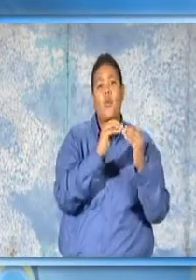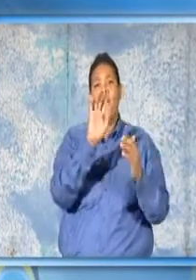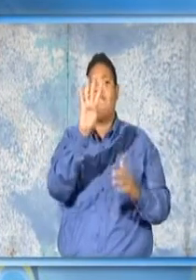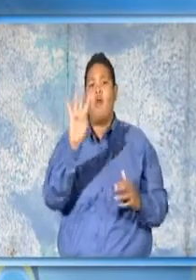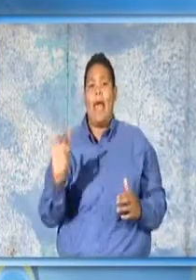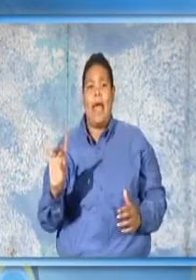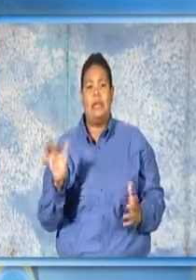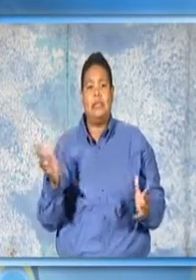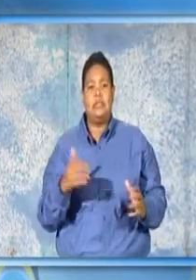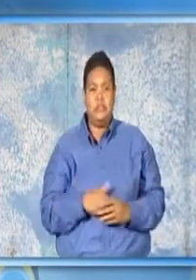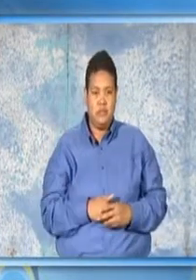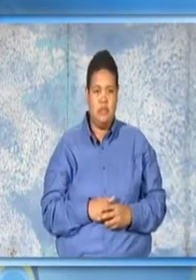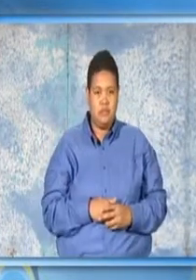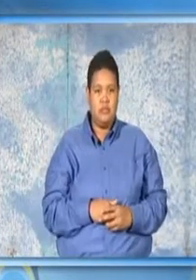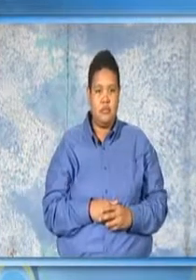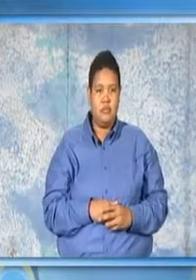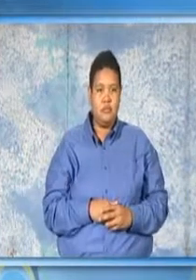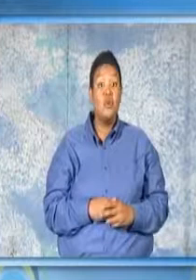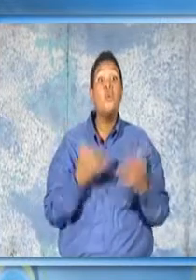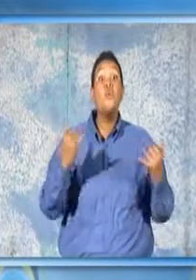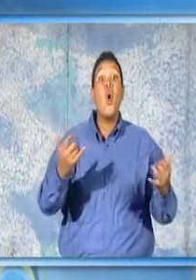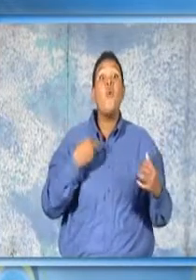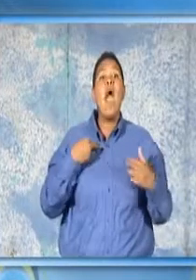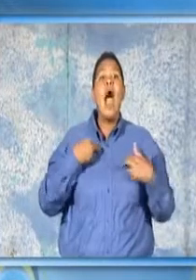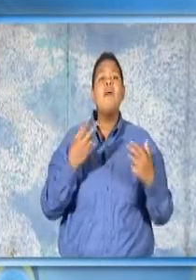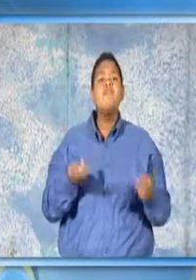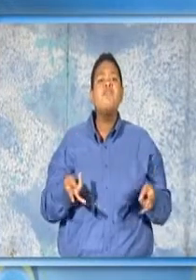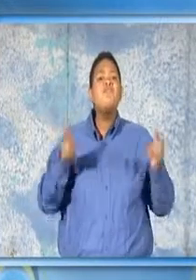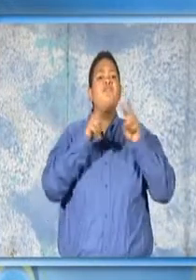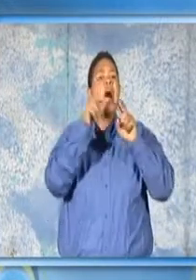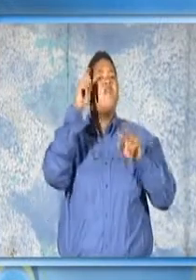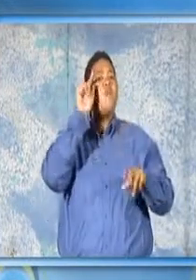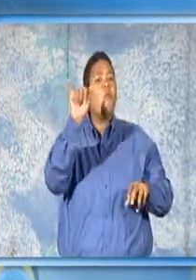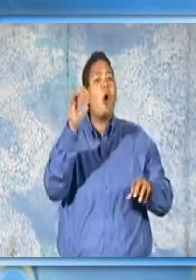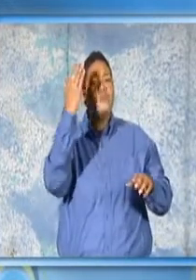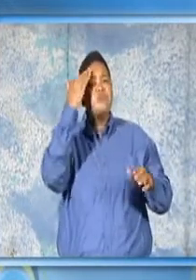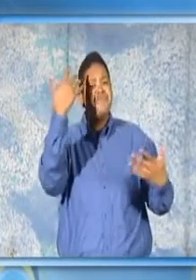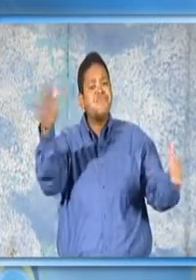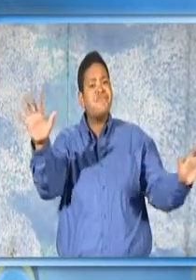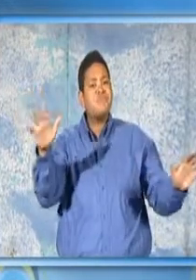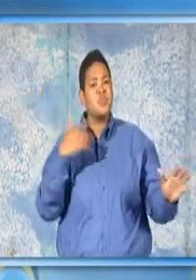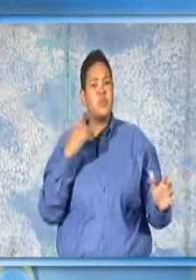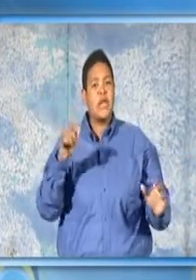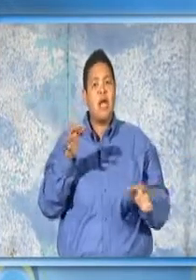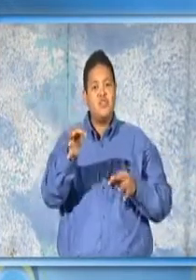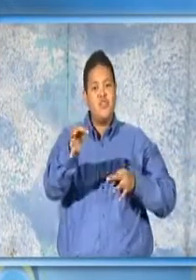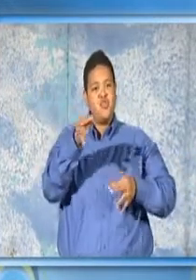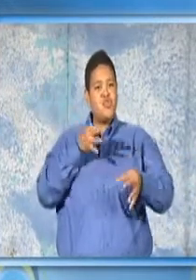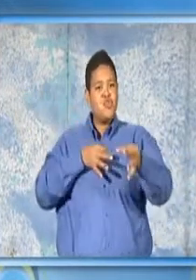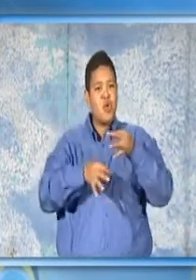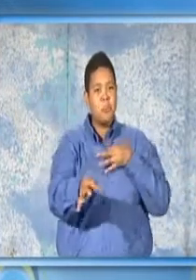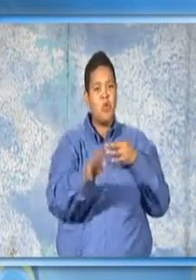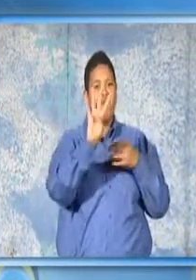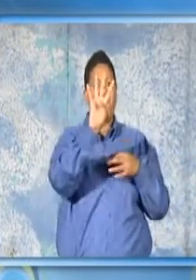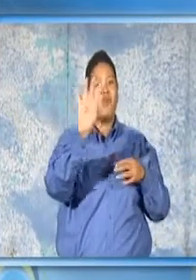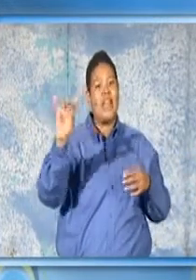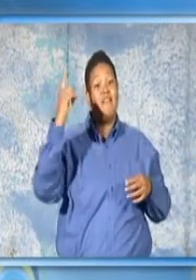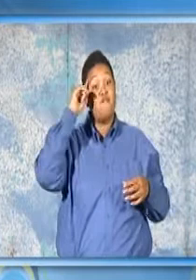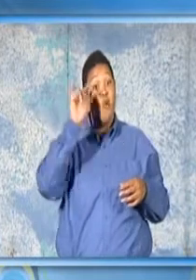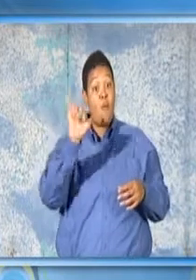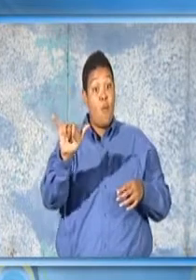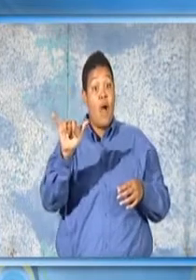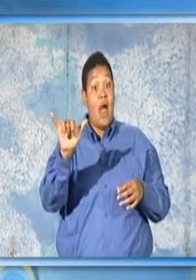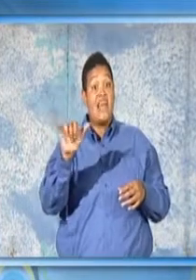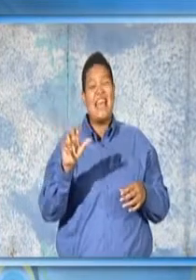48. Now that we have a value for y, we can now substitute 48 for y